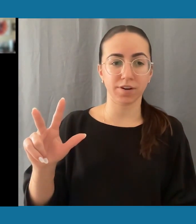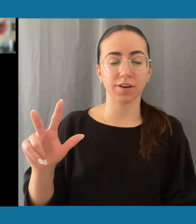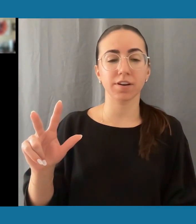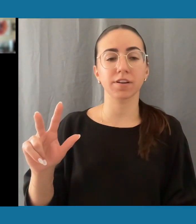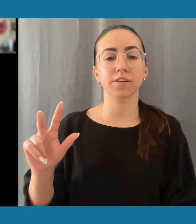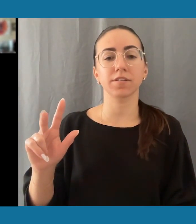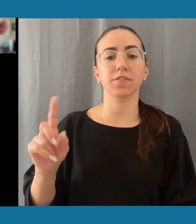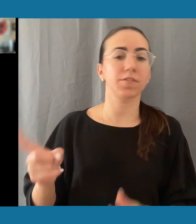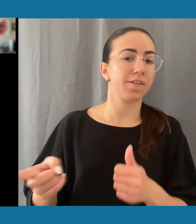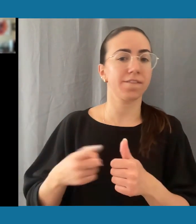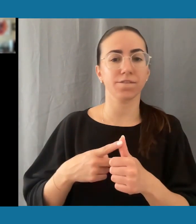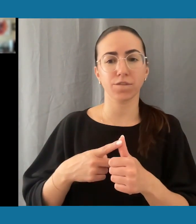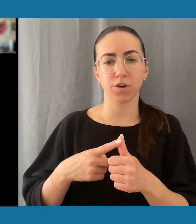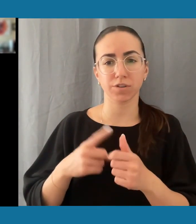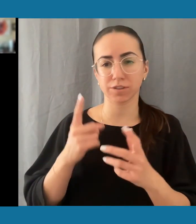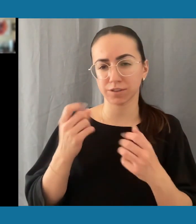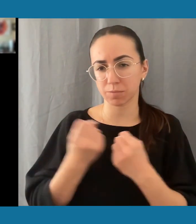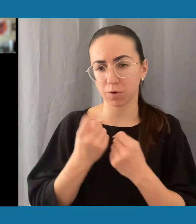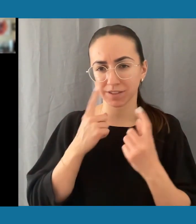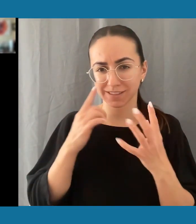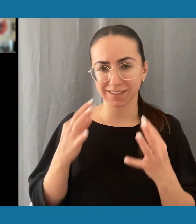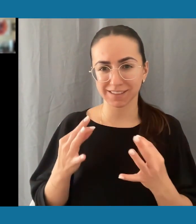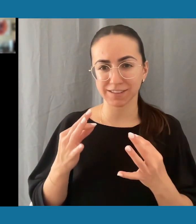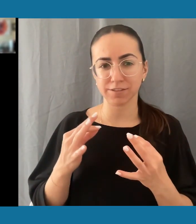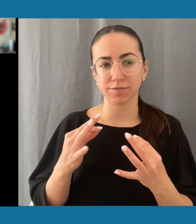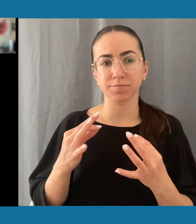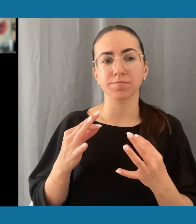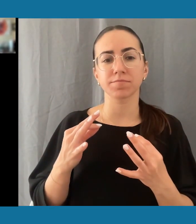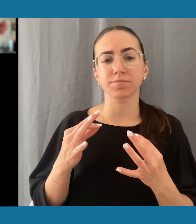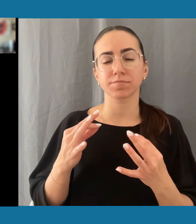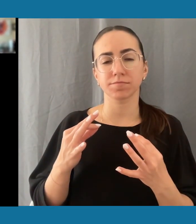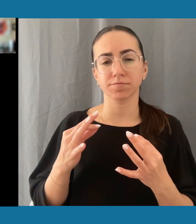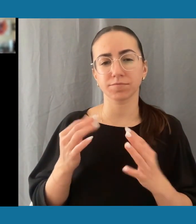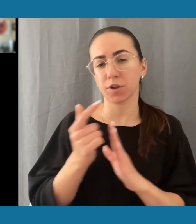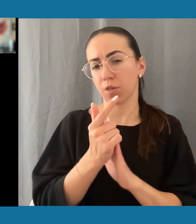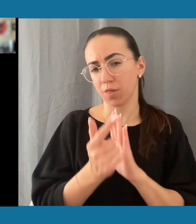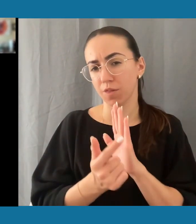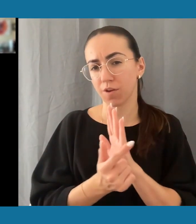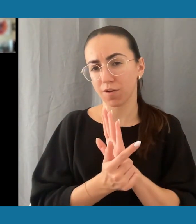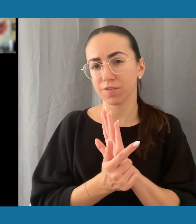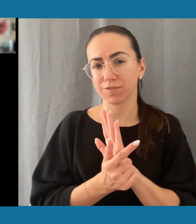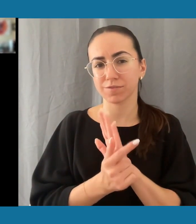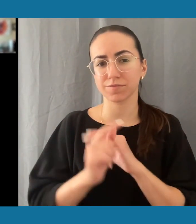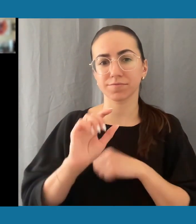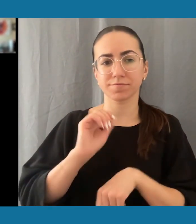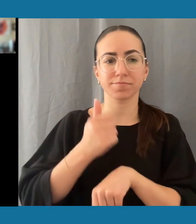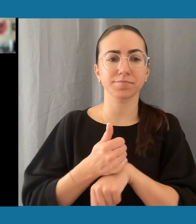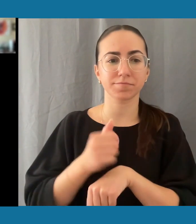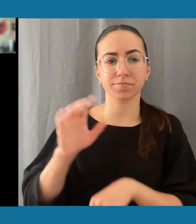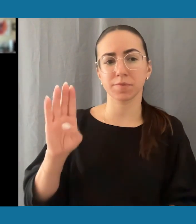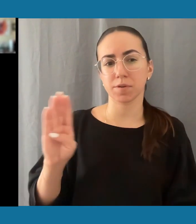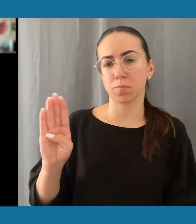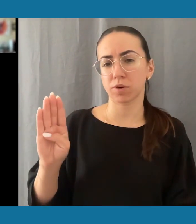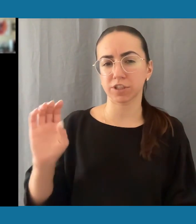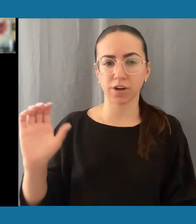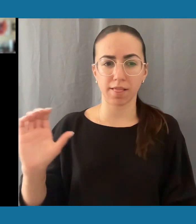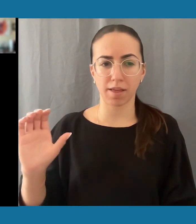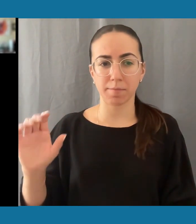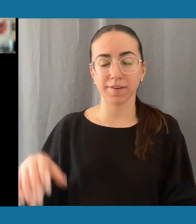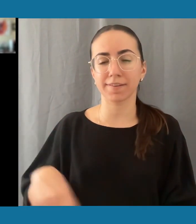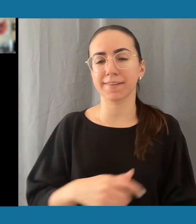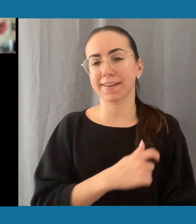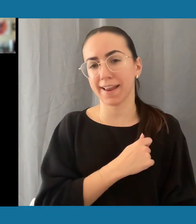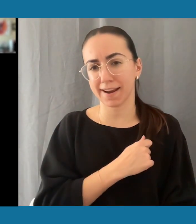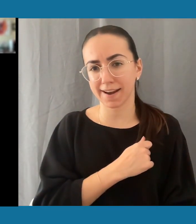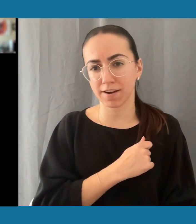decision-making laws were implemented in British Columbia and Canada. So provinces in Canada have